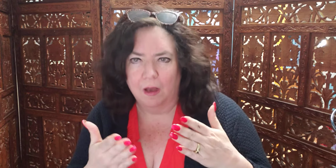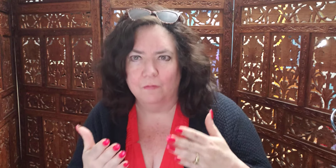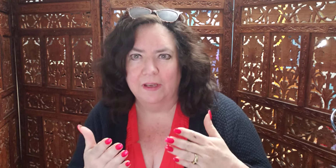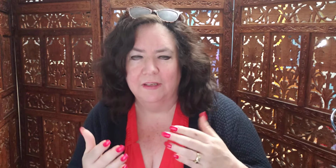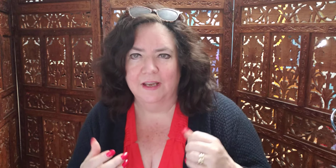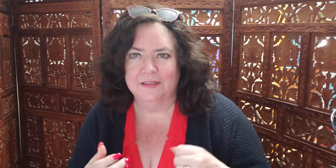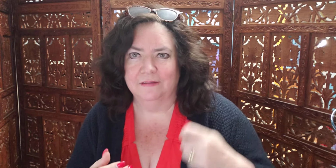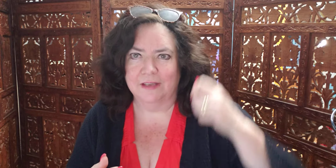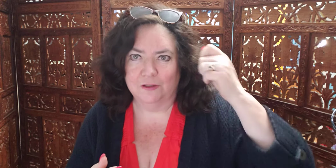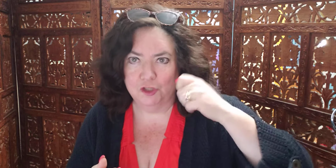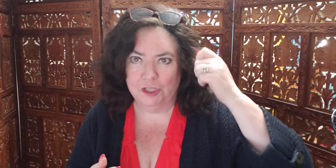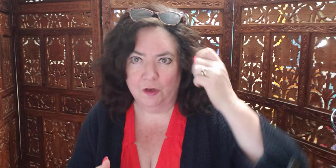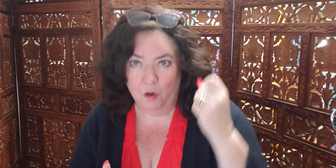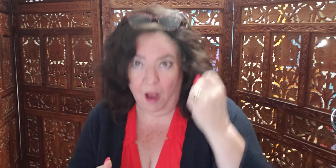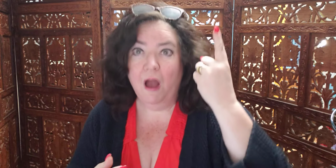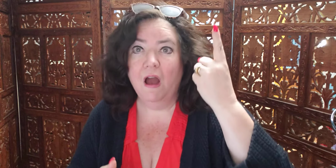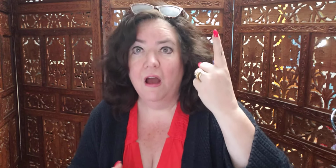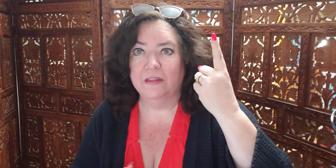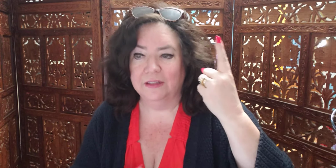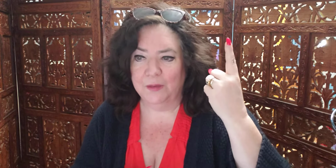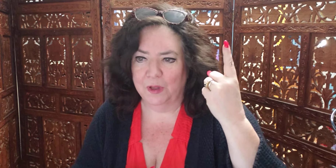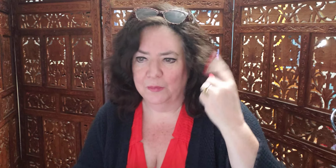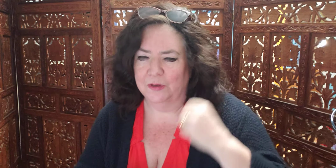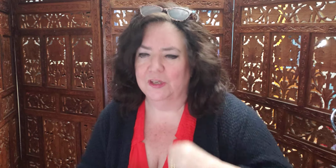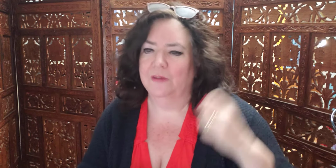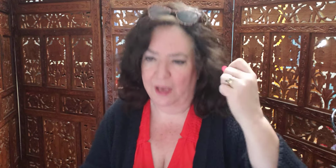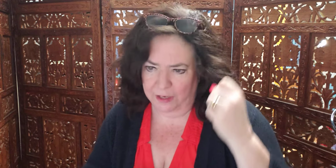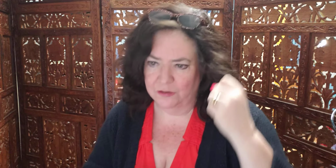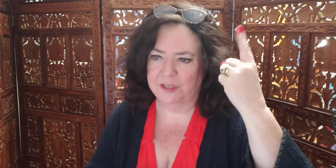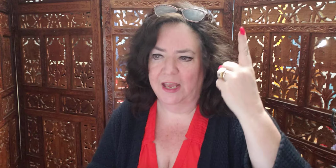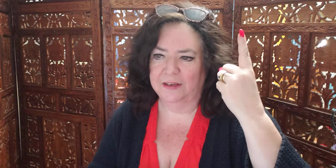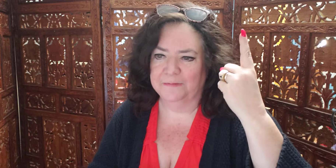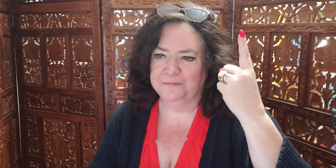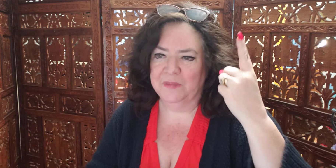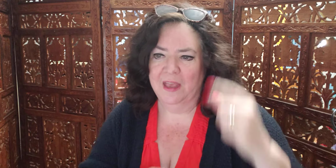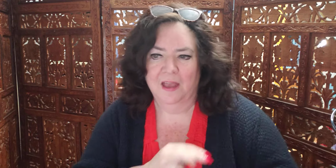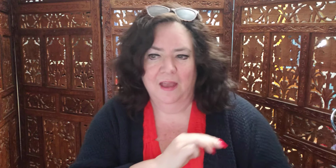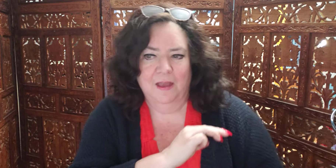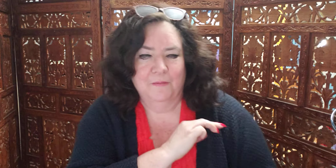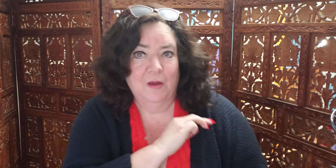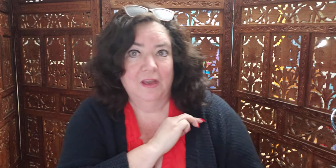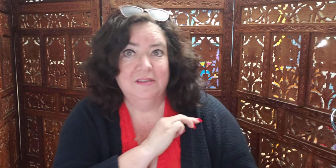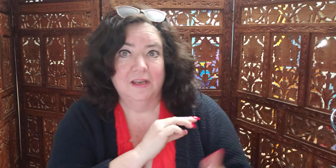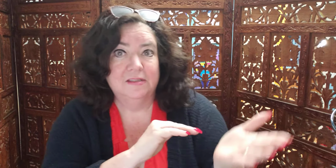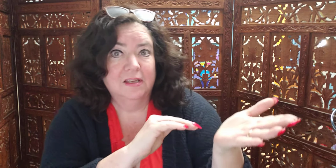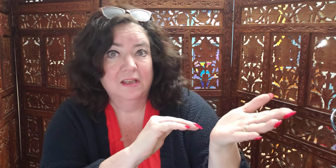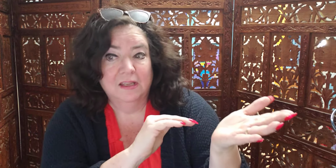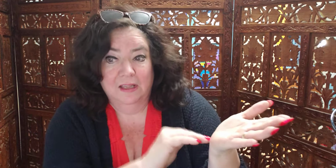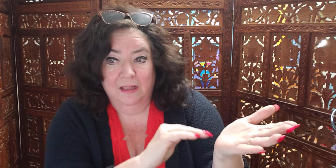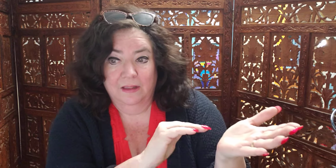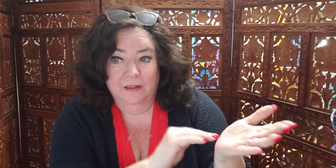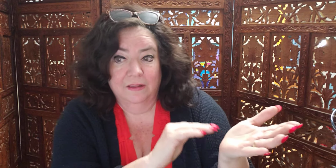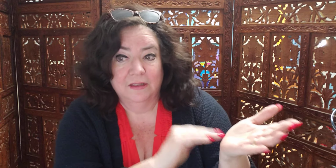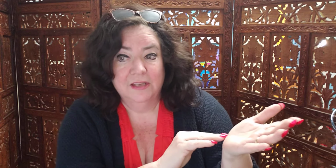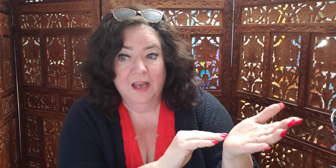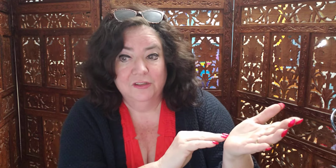recognize it. It's like, oh, the light bulb goes up. I understand. Marianne says, the